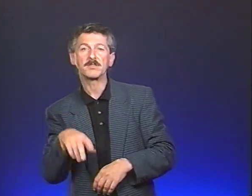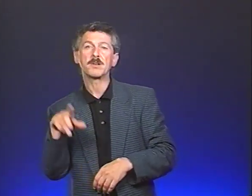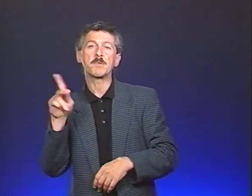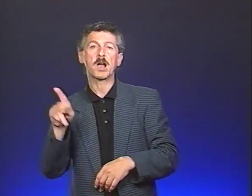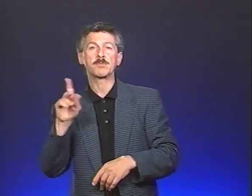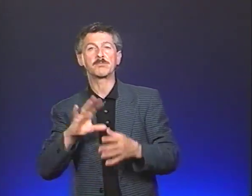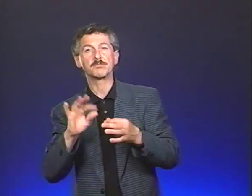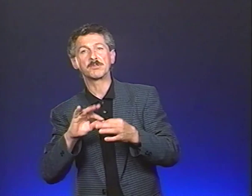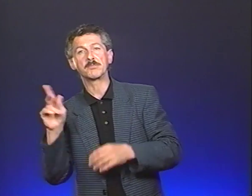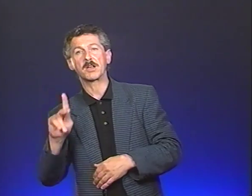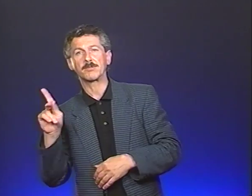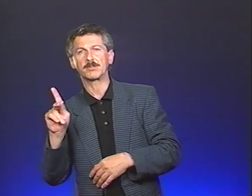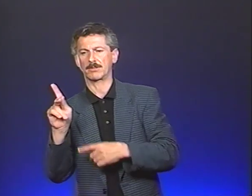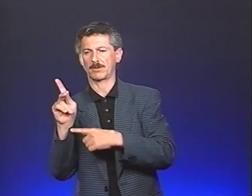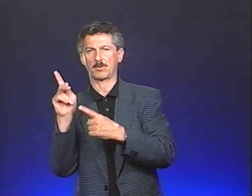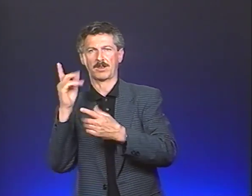be done informally with only one hand.